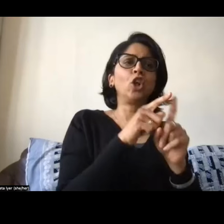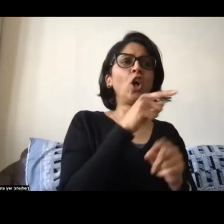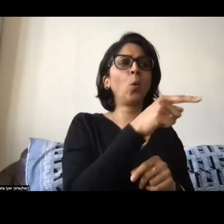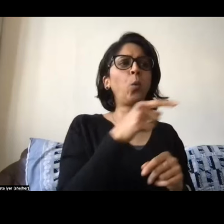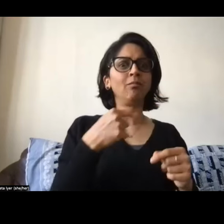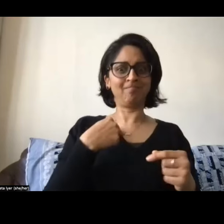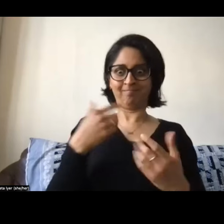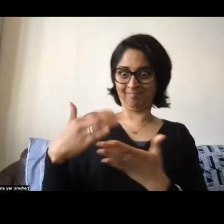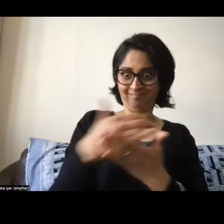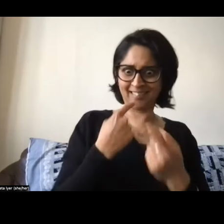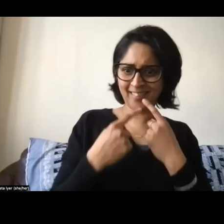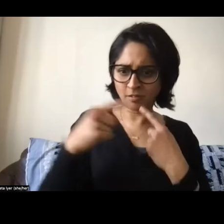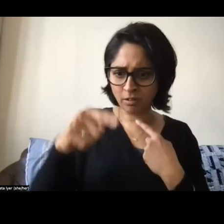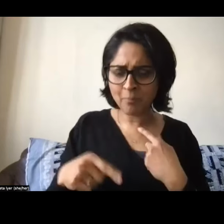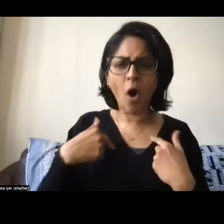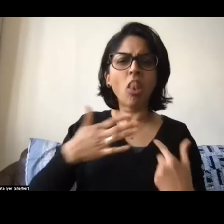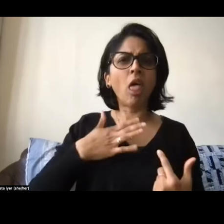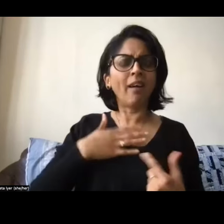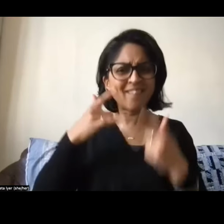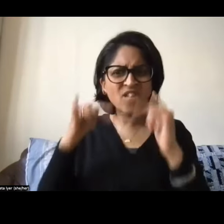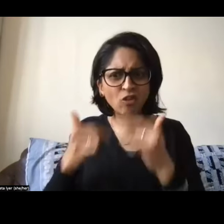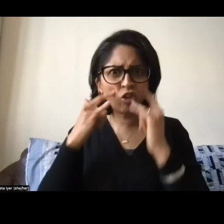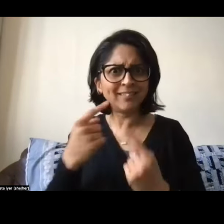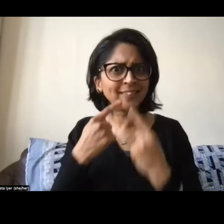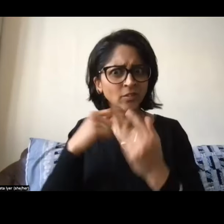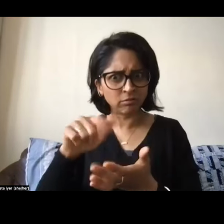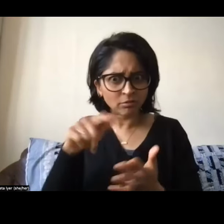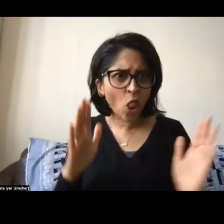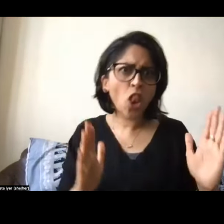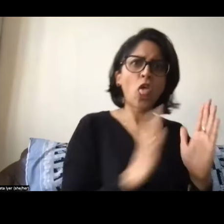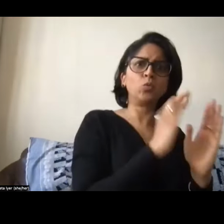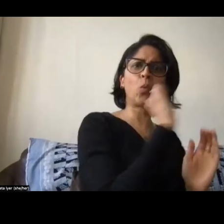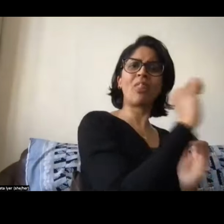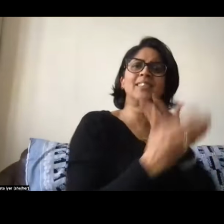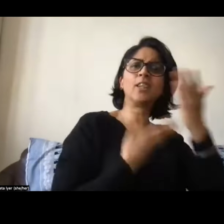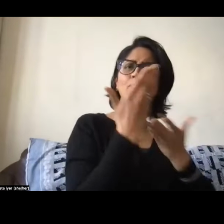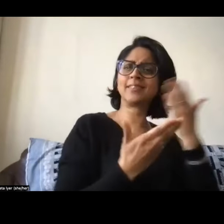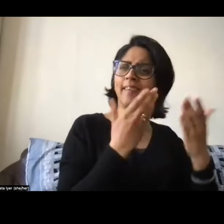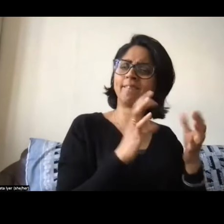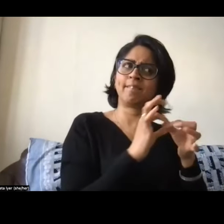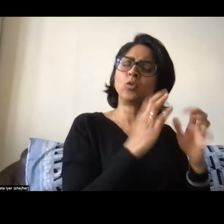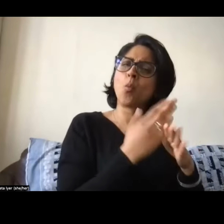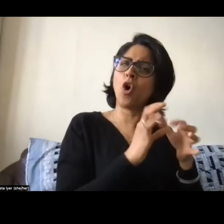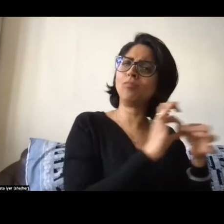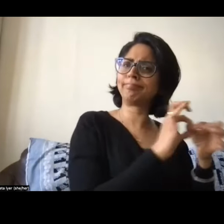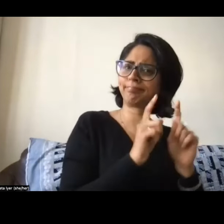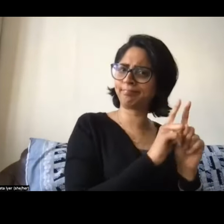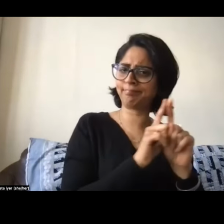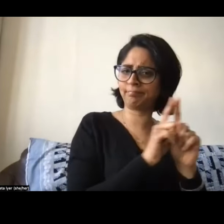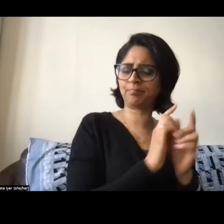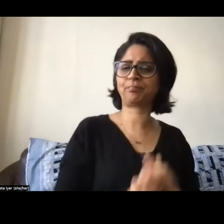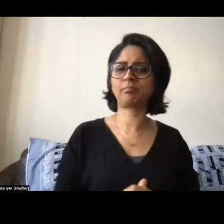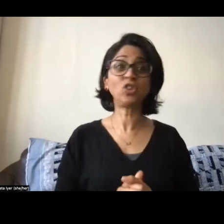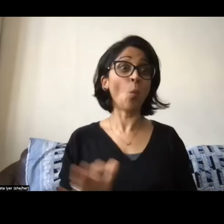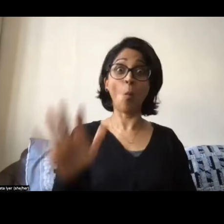I still had that connection with them. And I still had the data that I had collected beforehand. And I wanted